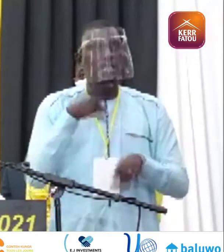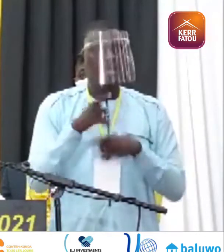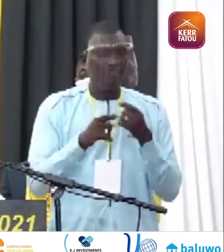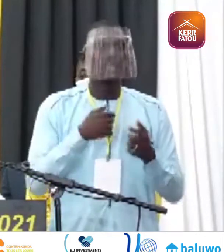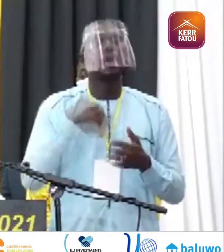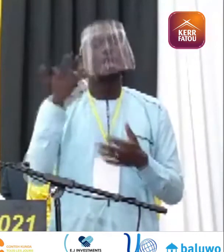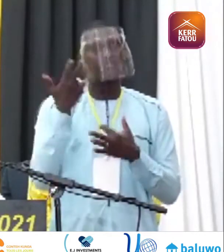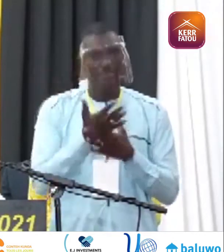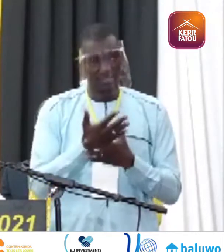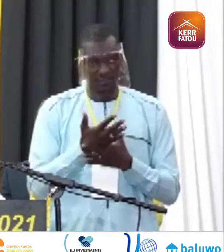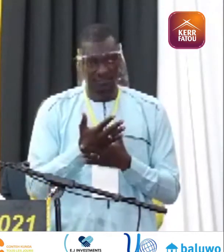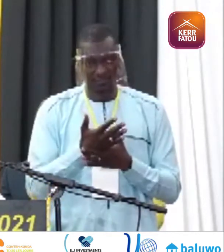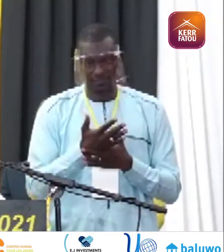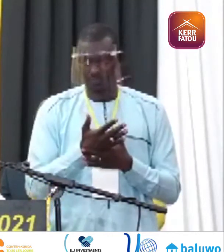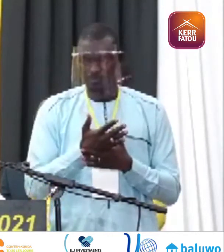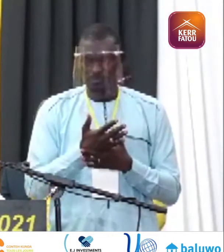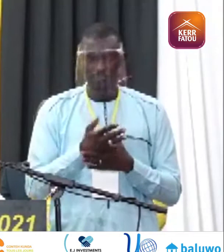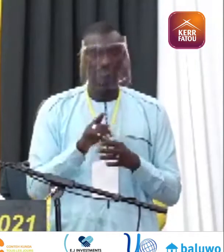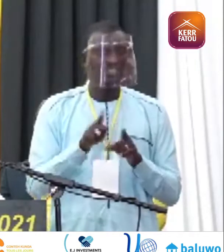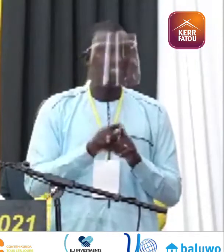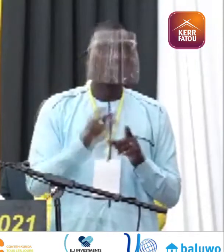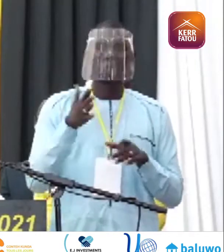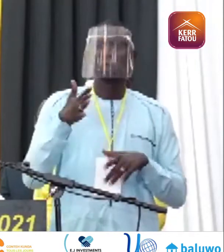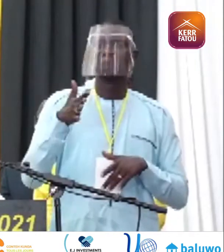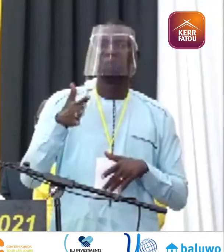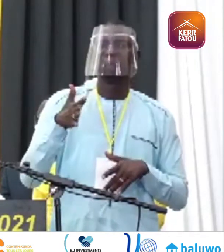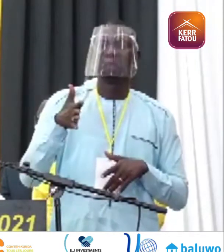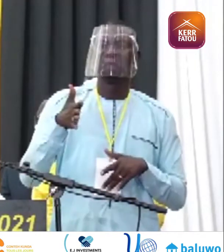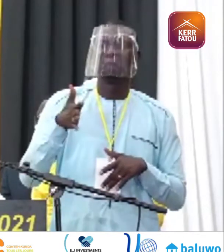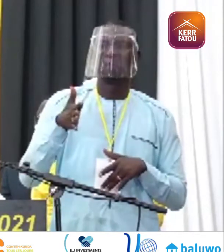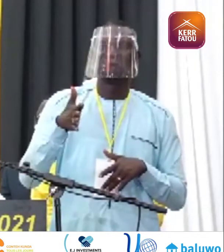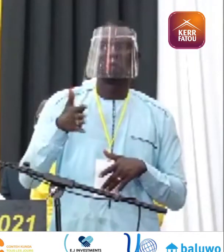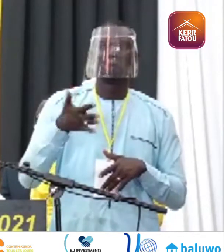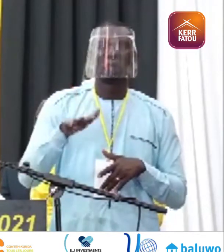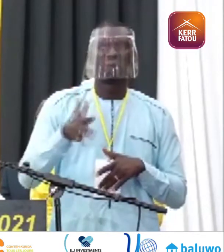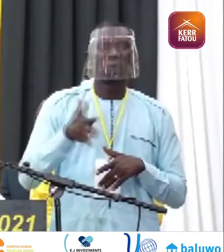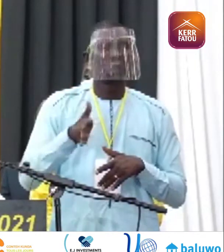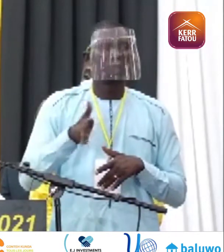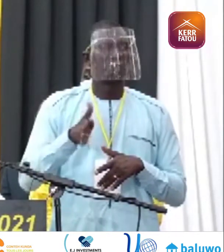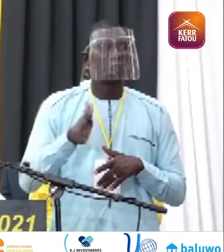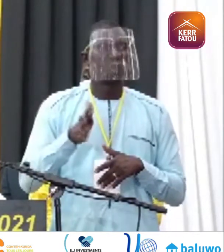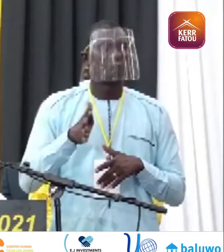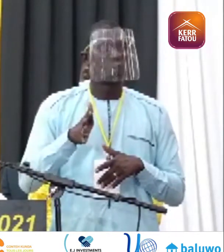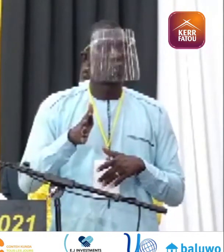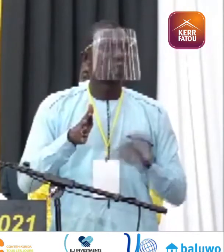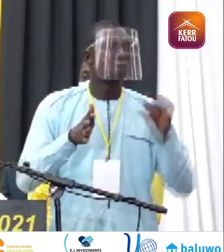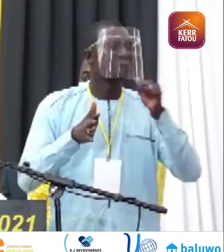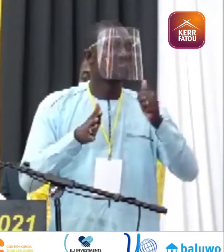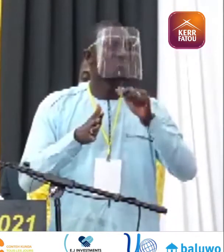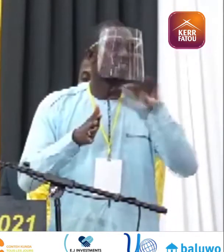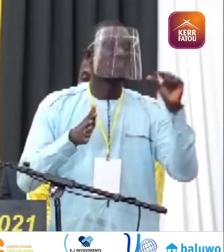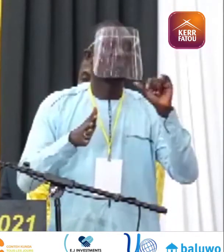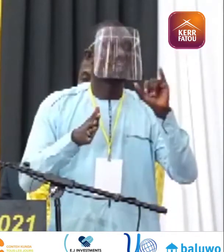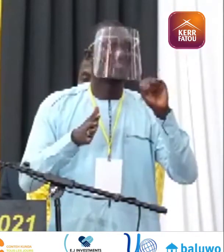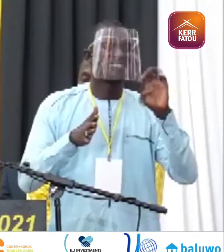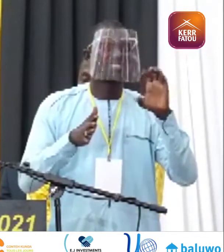believe, is not doing well for the credibility of the IEC.